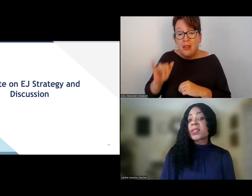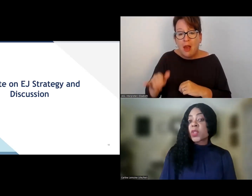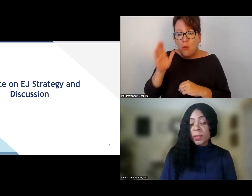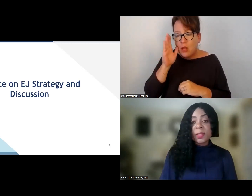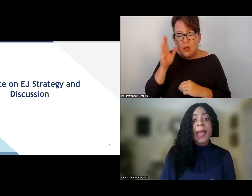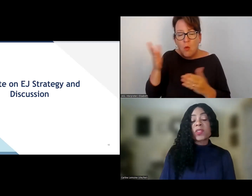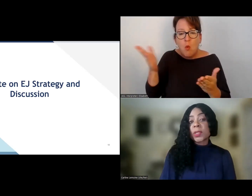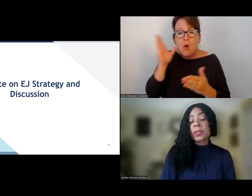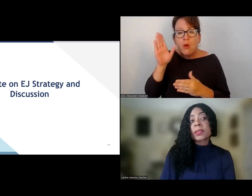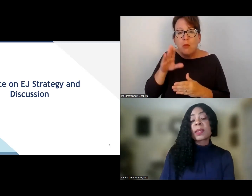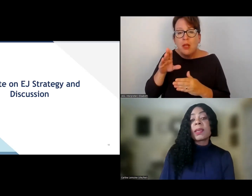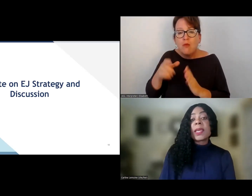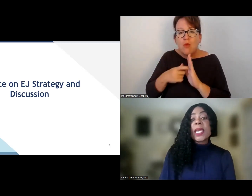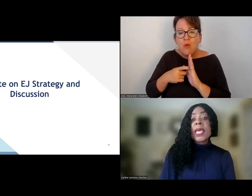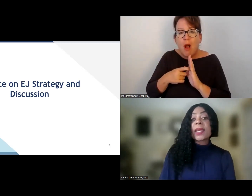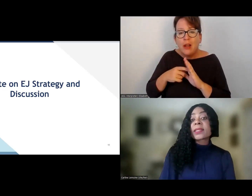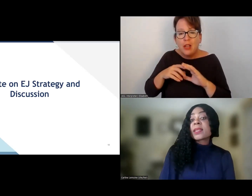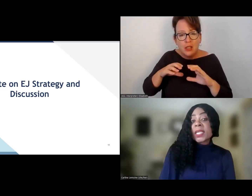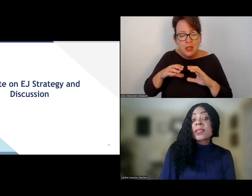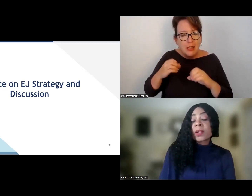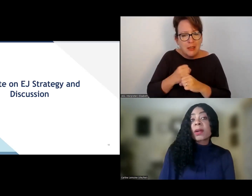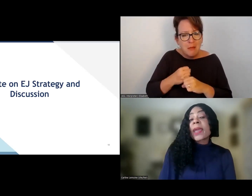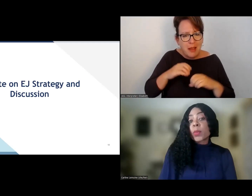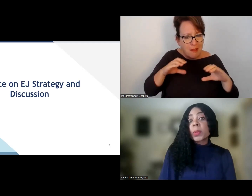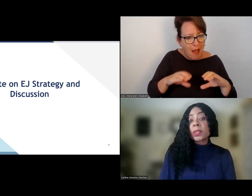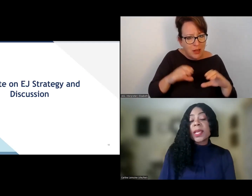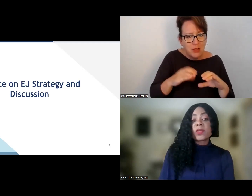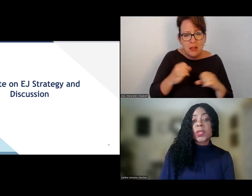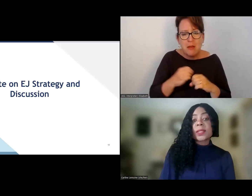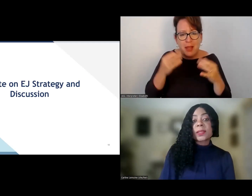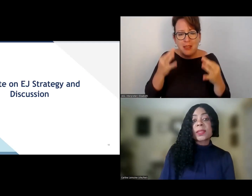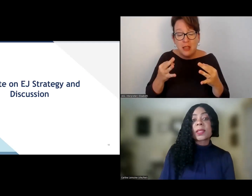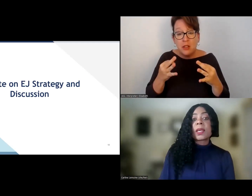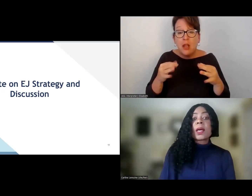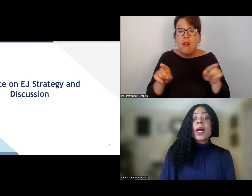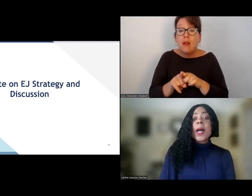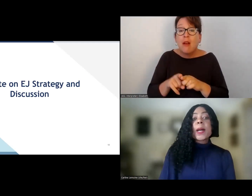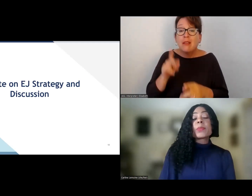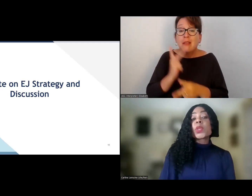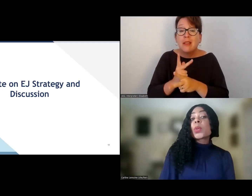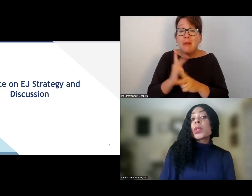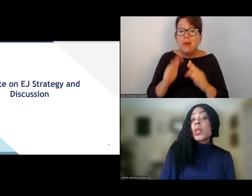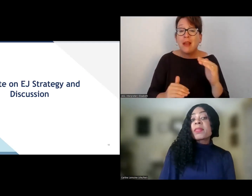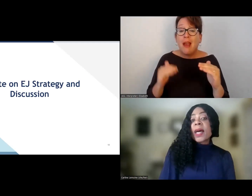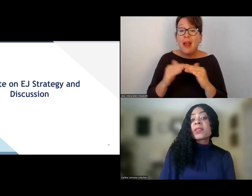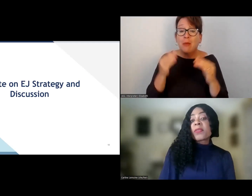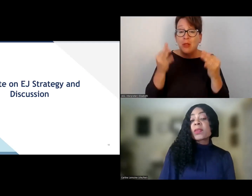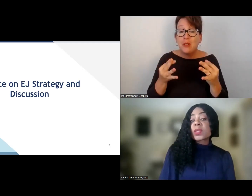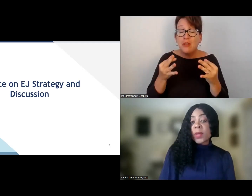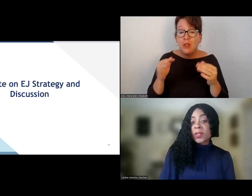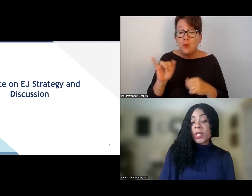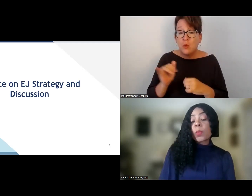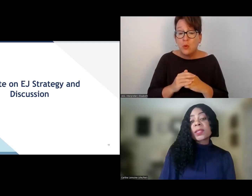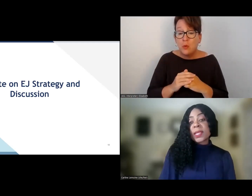foster decisions, actions, and activities that are equitable and just. So you will note that the